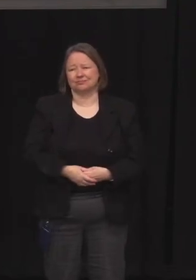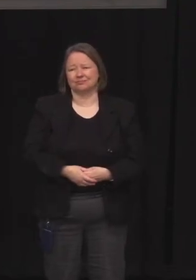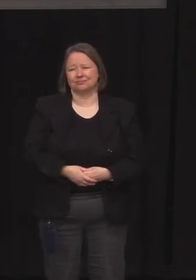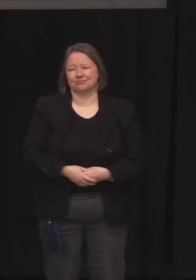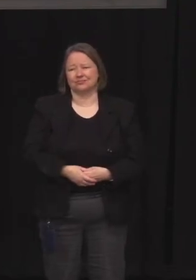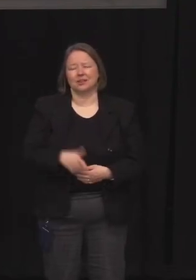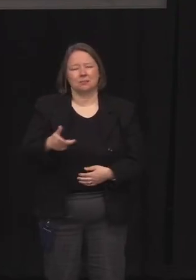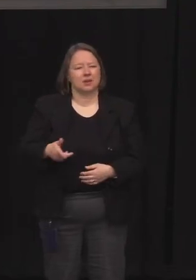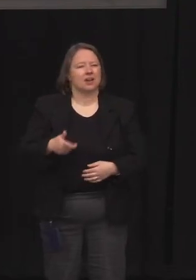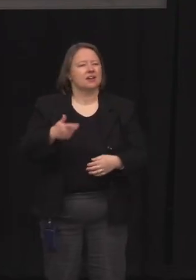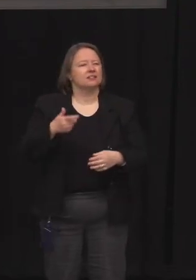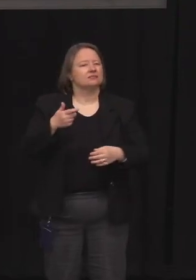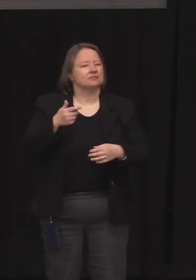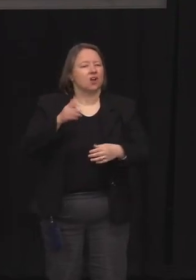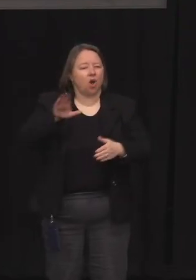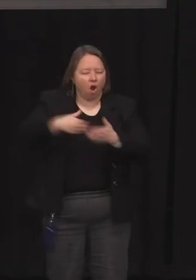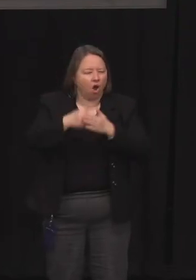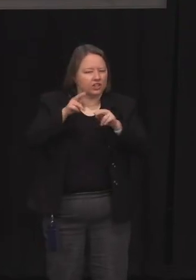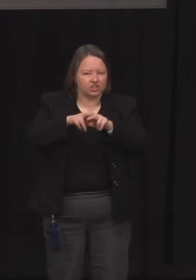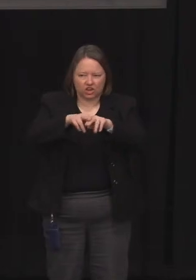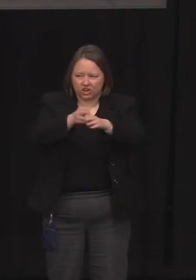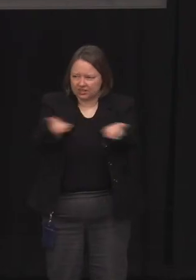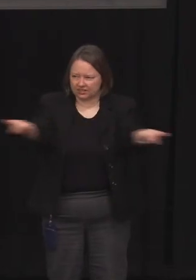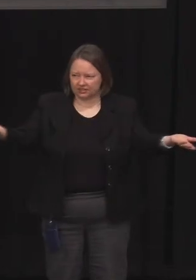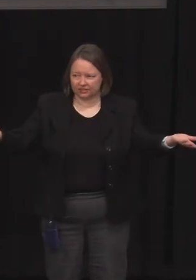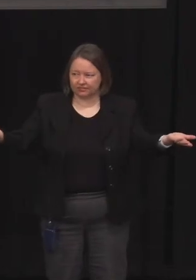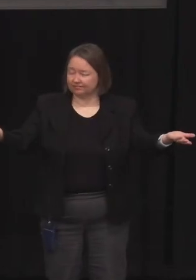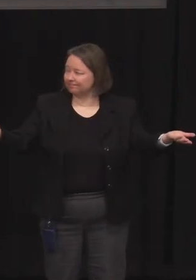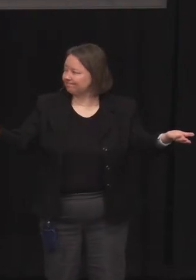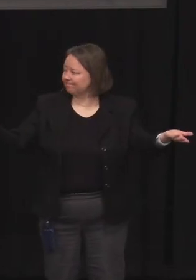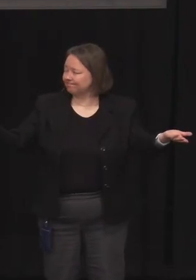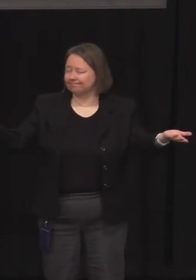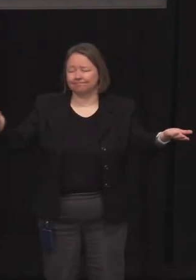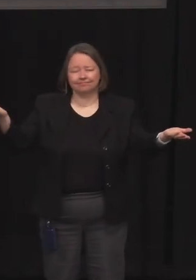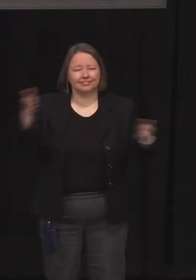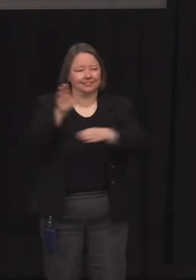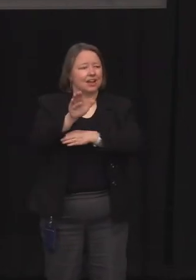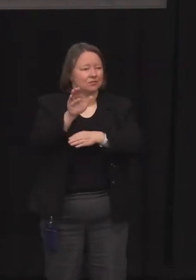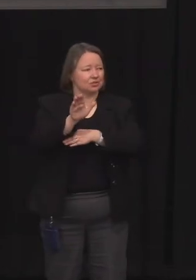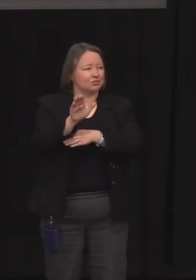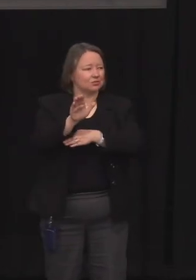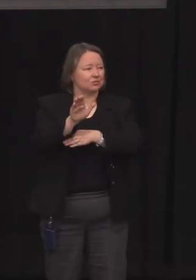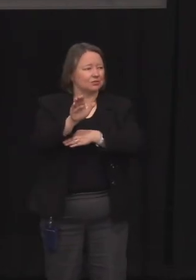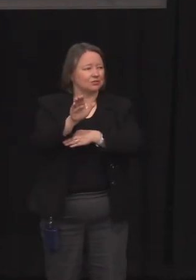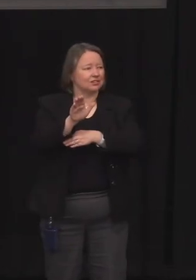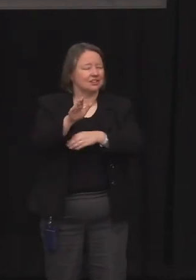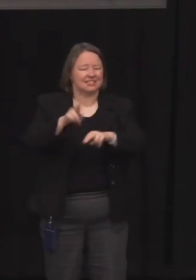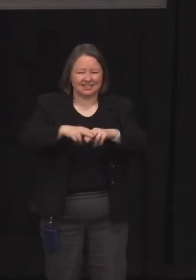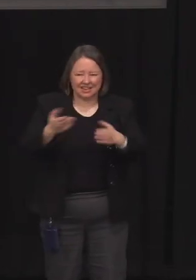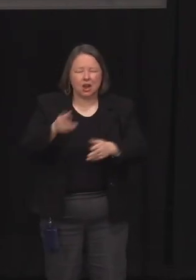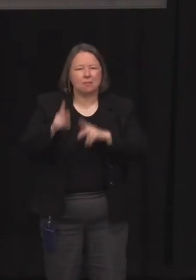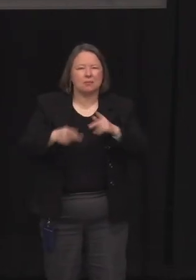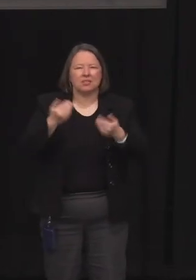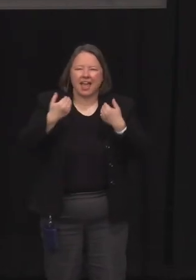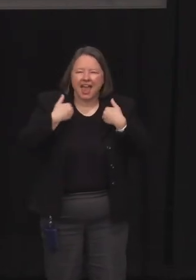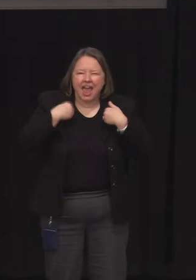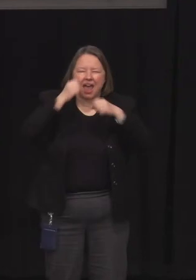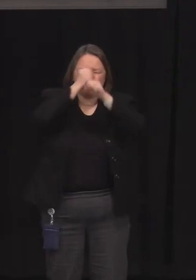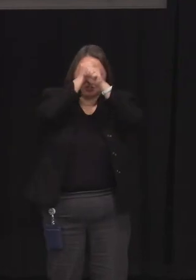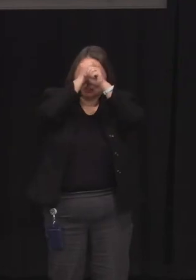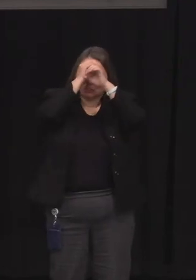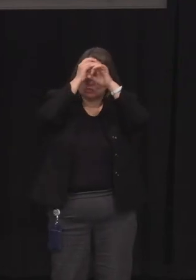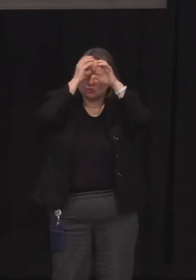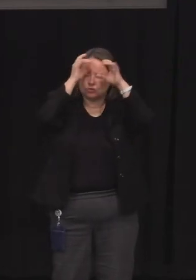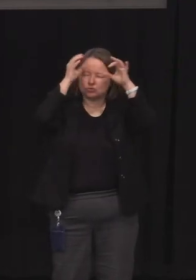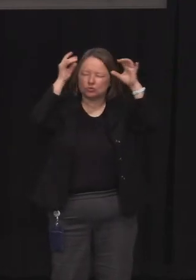But sitting in every one of these chairs here on this afternoon are people who are holding dreams and